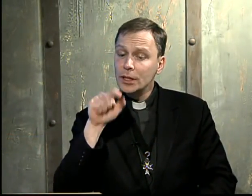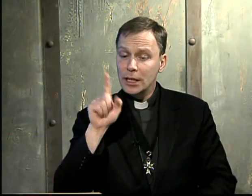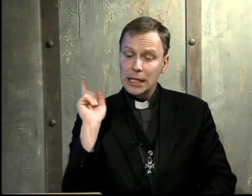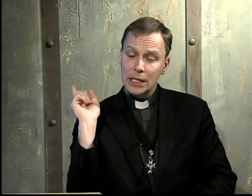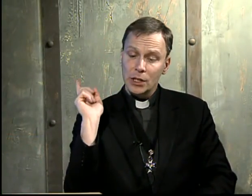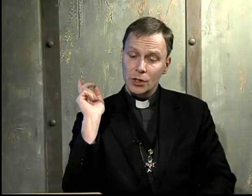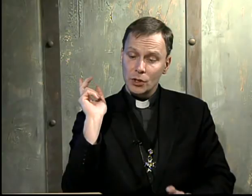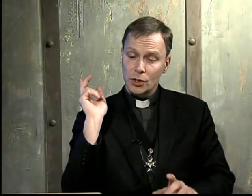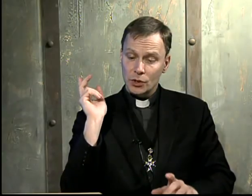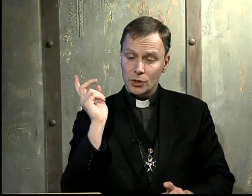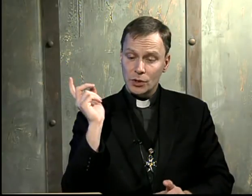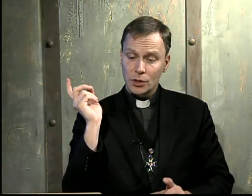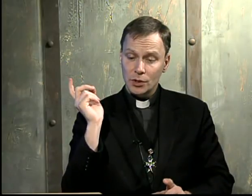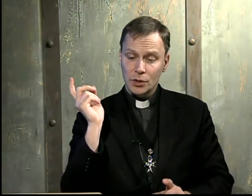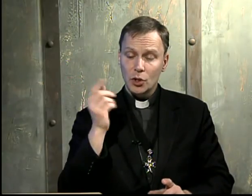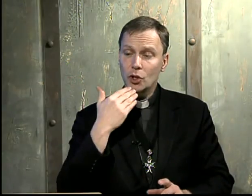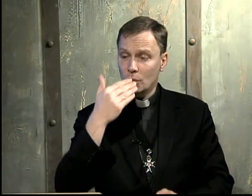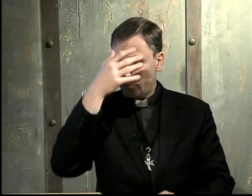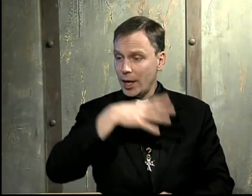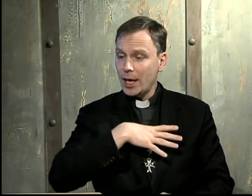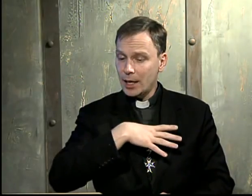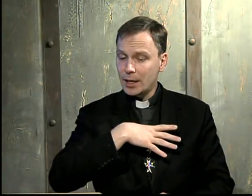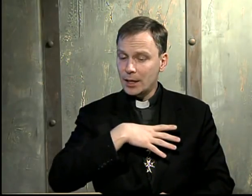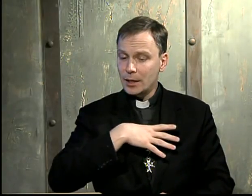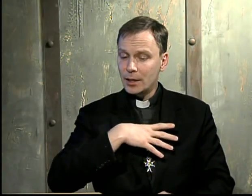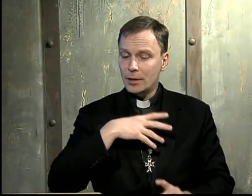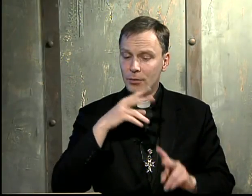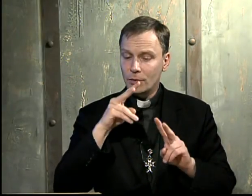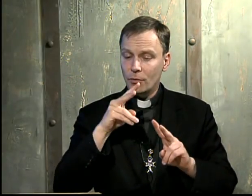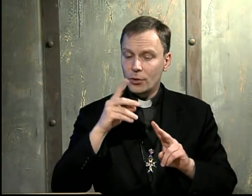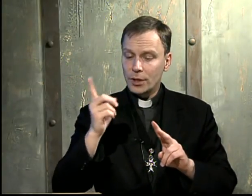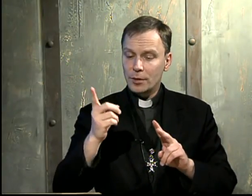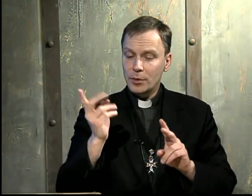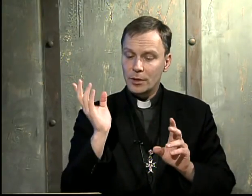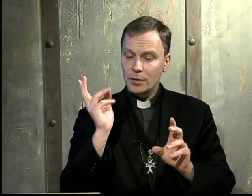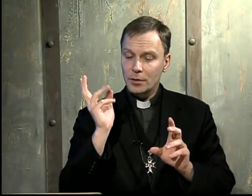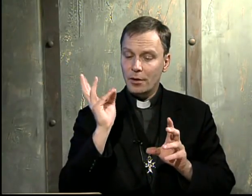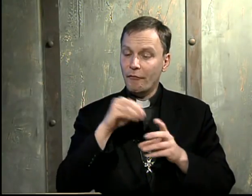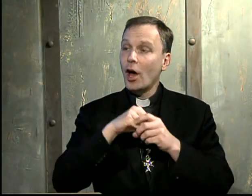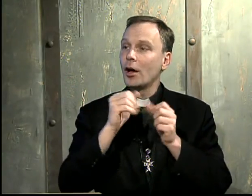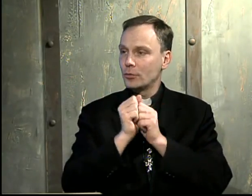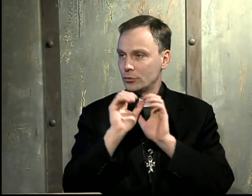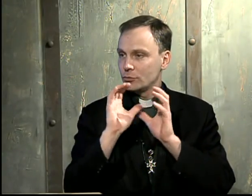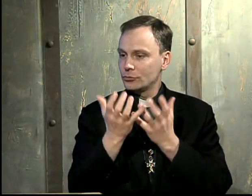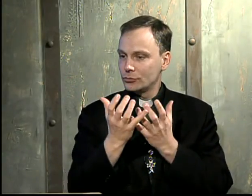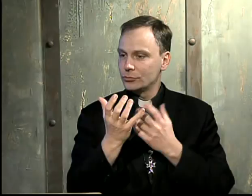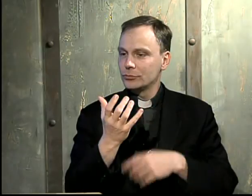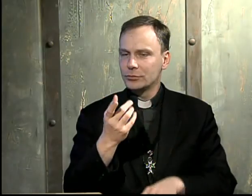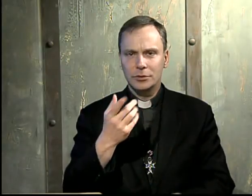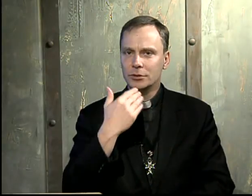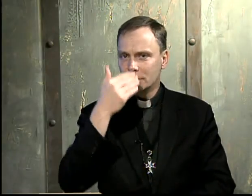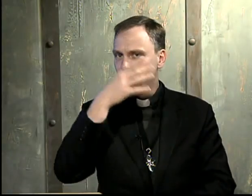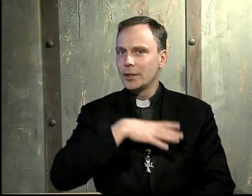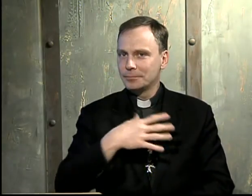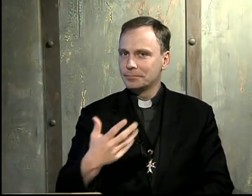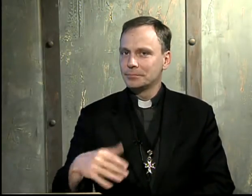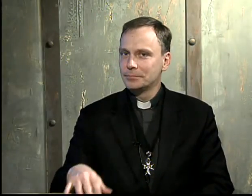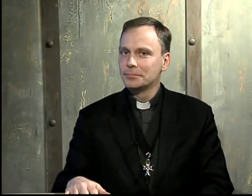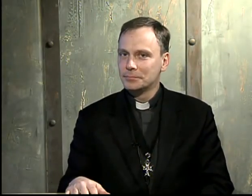He has Usher's syndrome, so he's losing his vision, and he's really looking forward to being involved in that